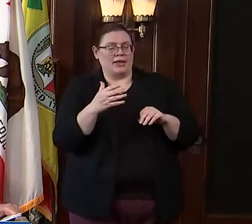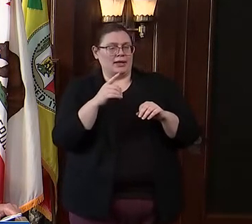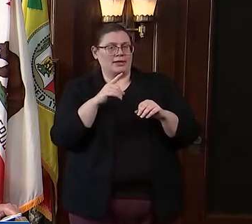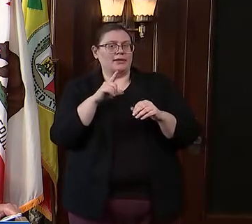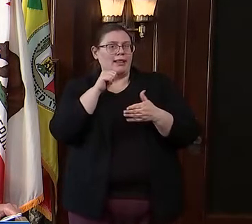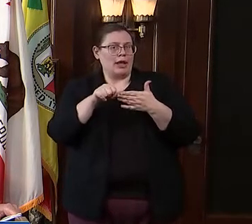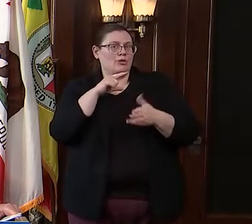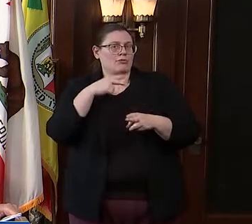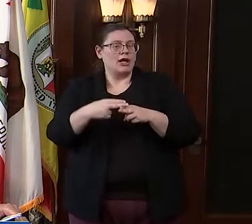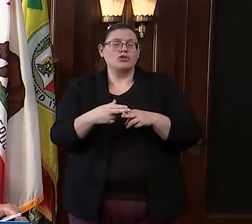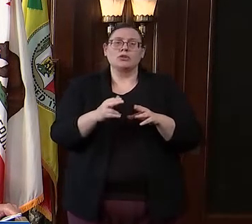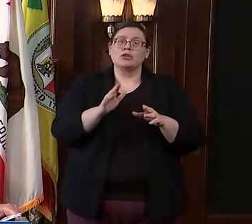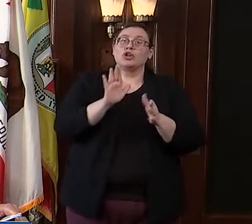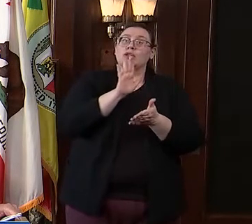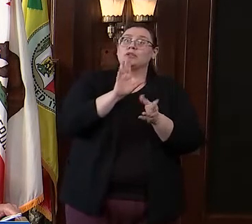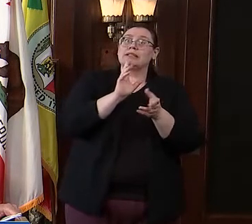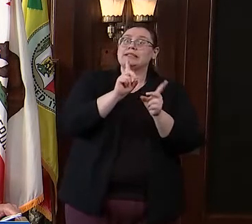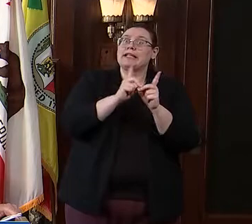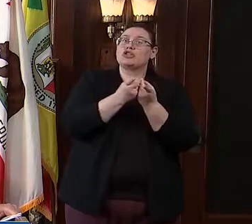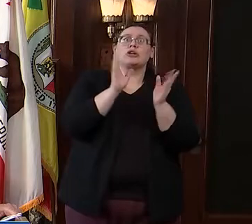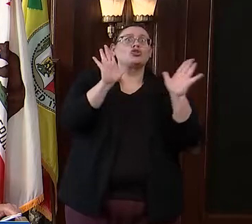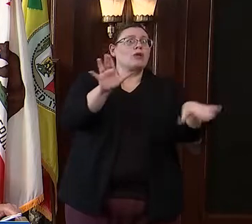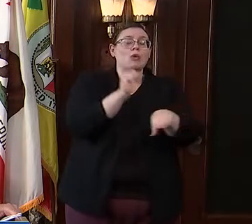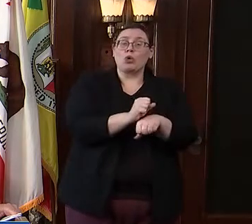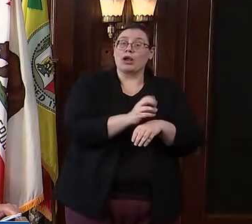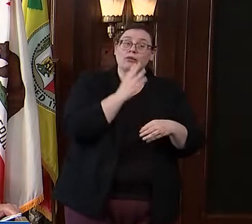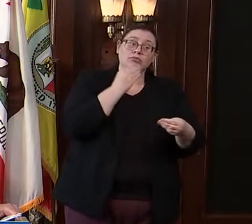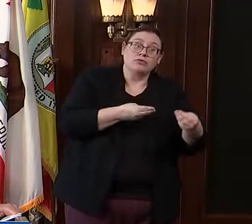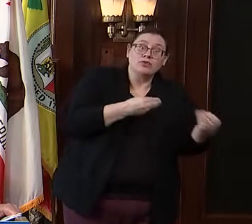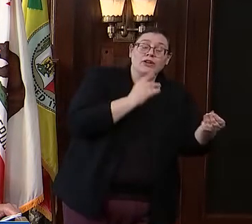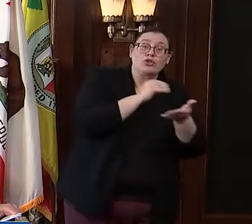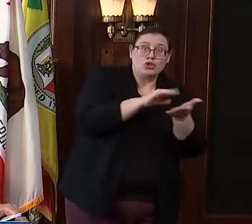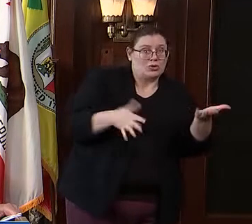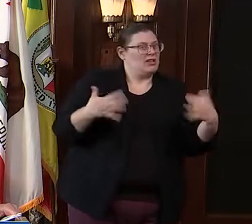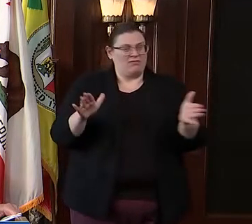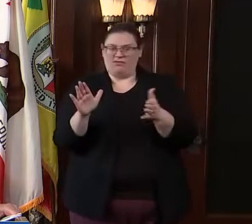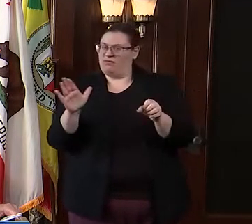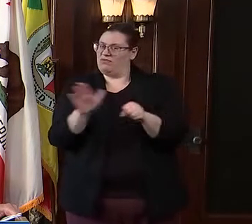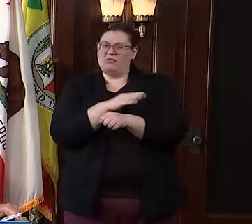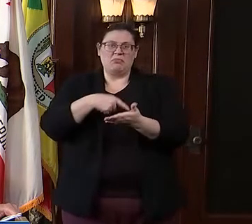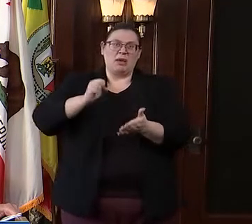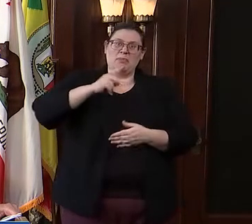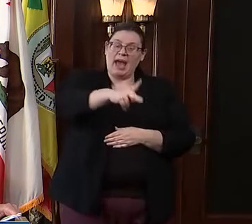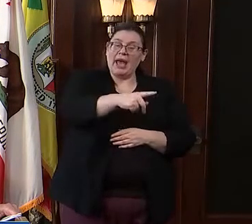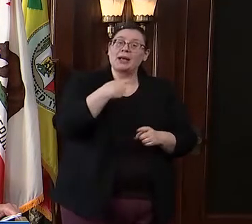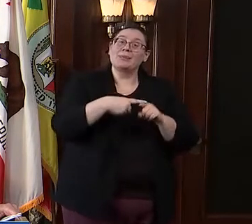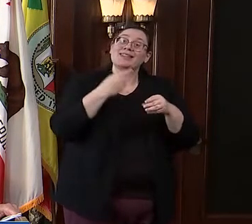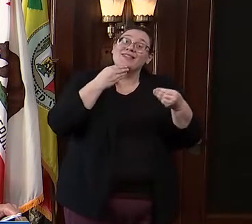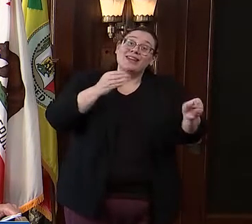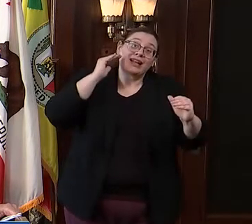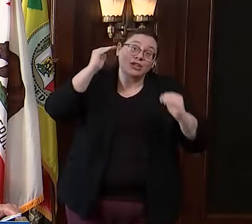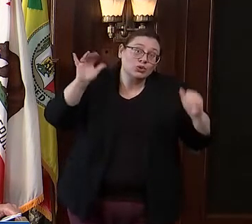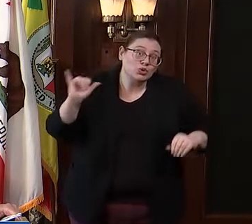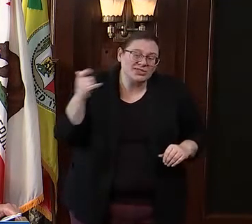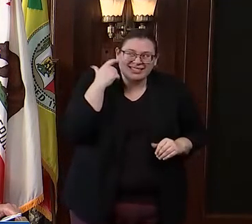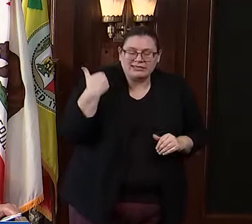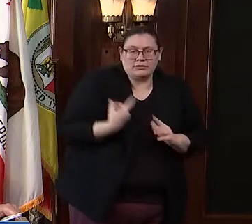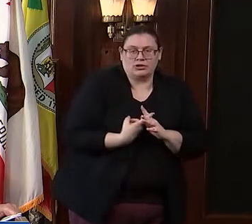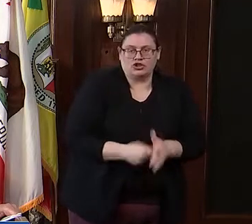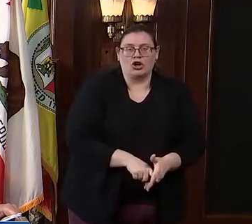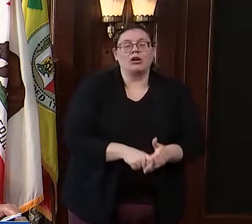the great work that the district is doing, not only feeding students, which they get full reimbursement for, but adults, which they just started doing. And I've